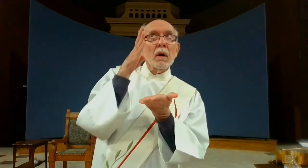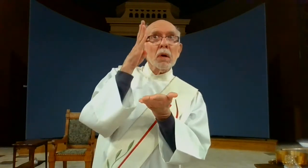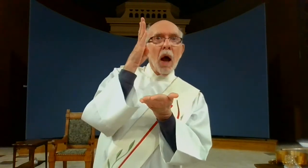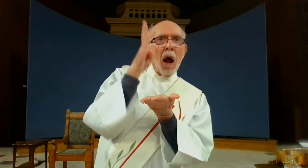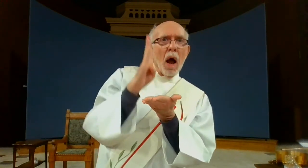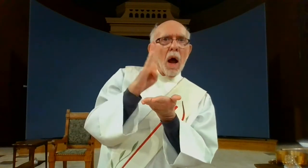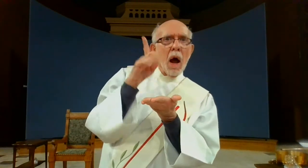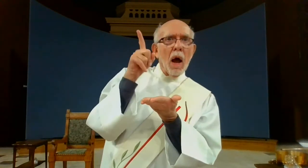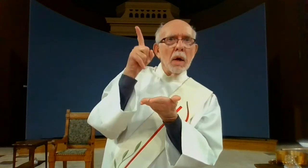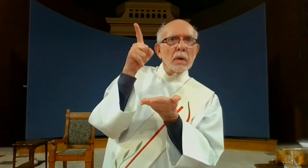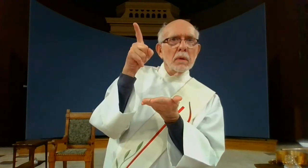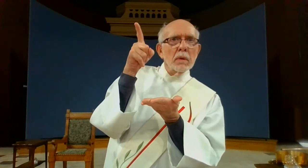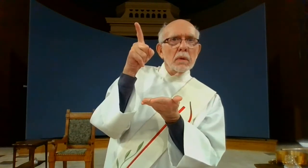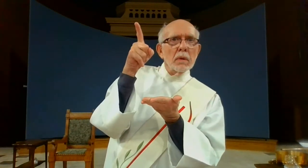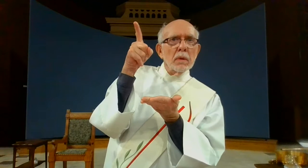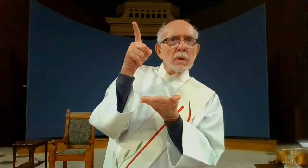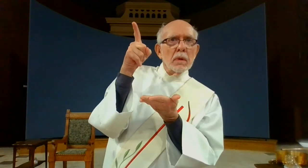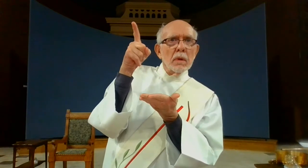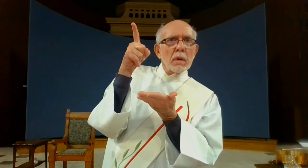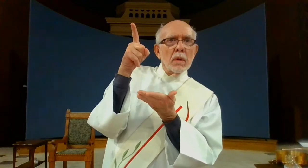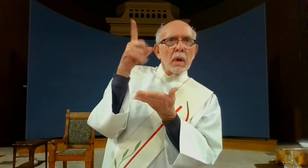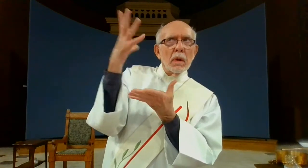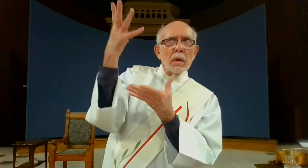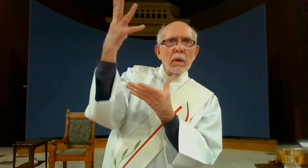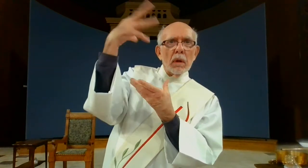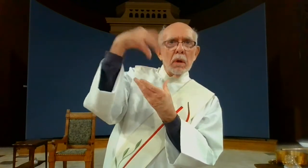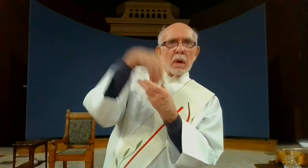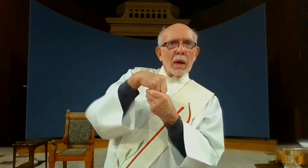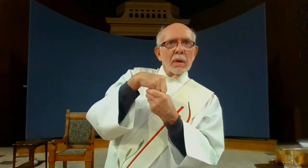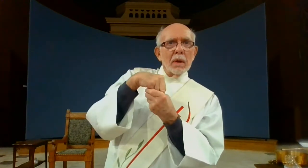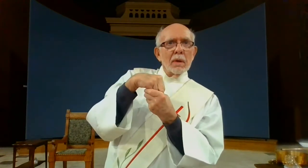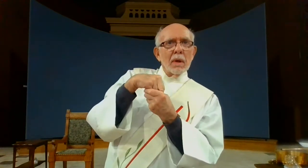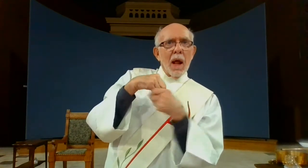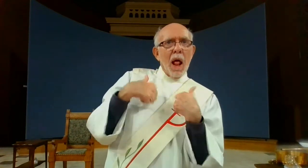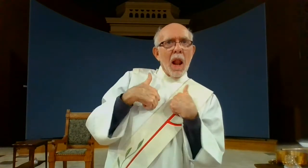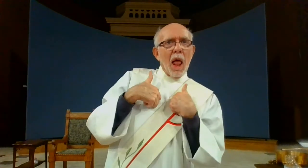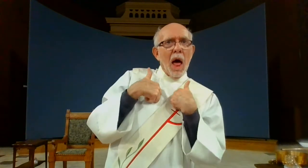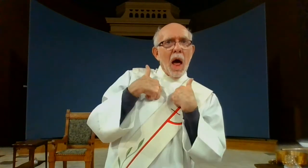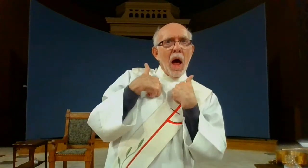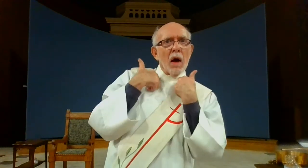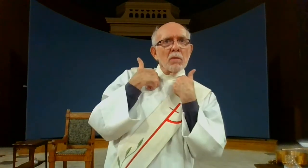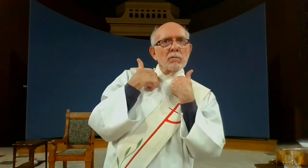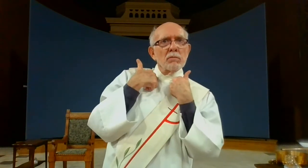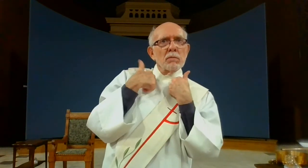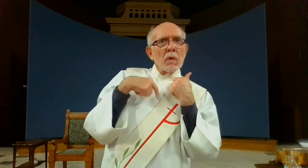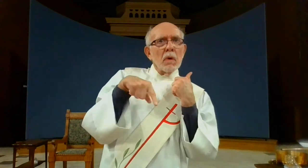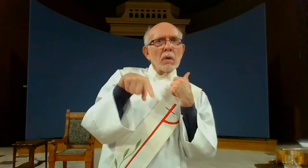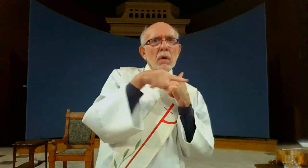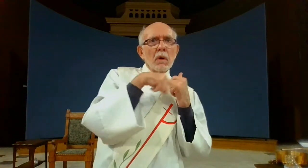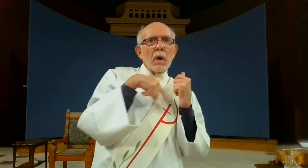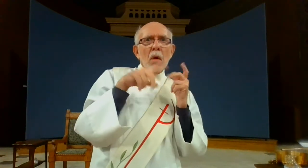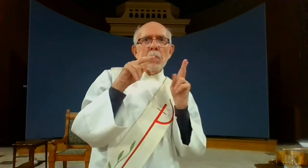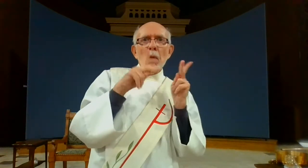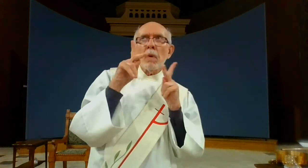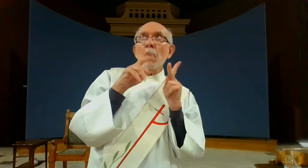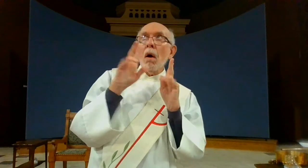It means that God is involved. He has entered their lives.